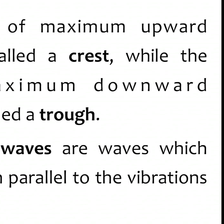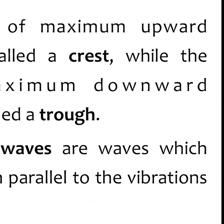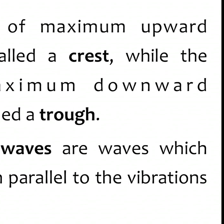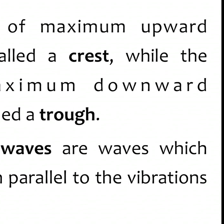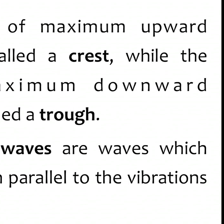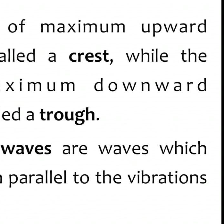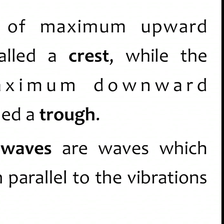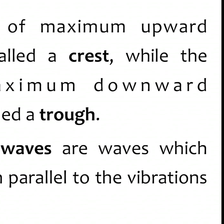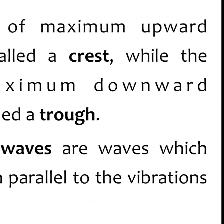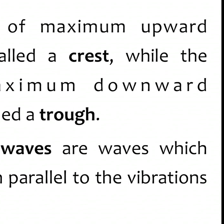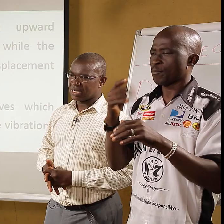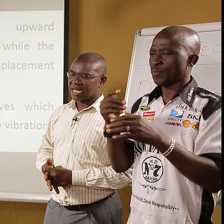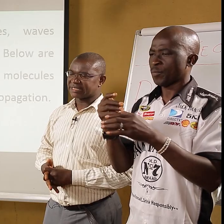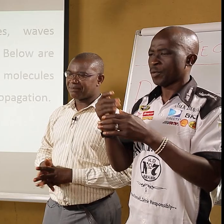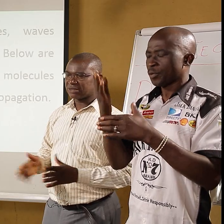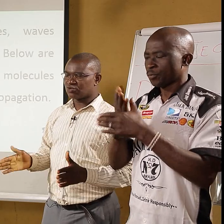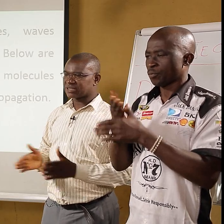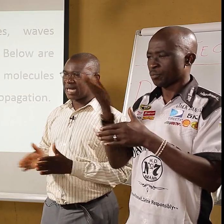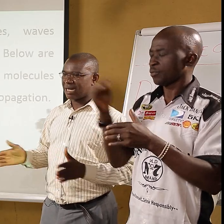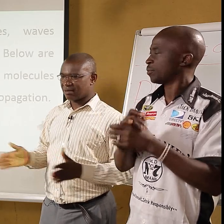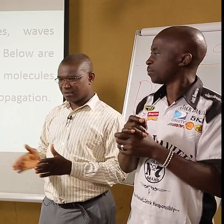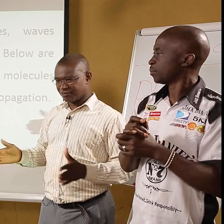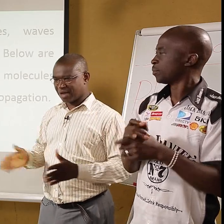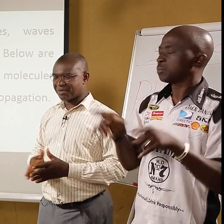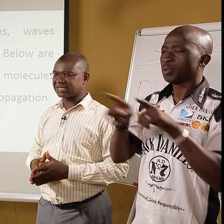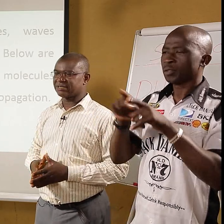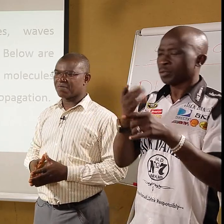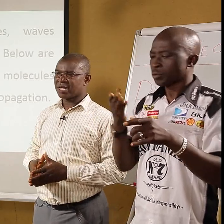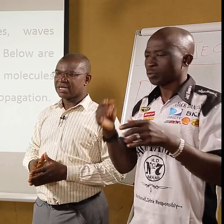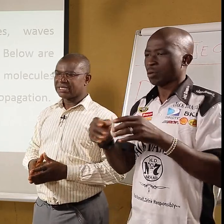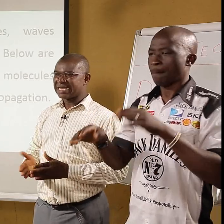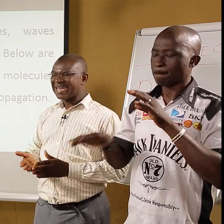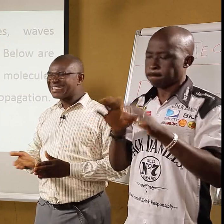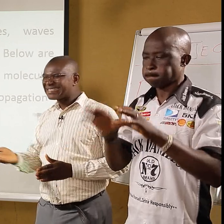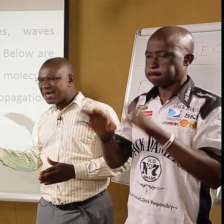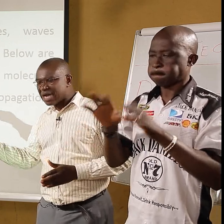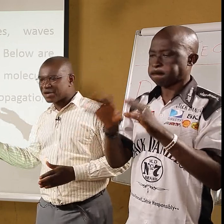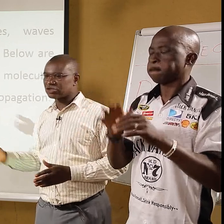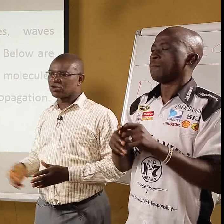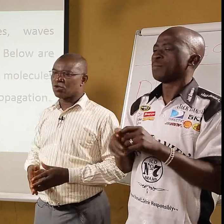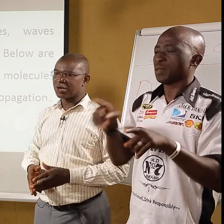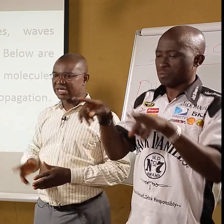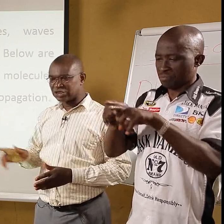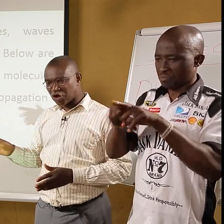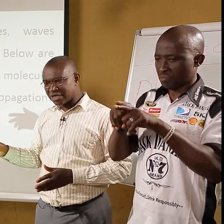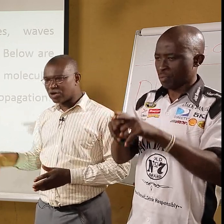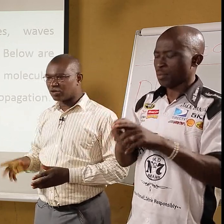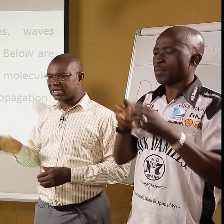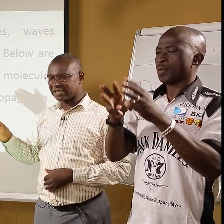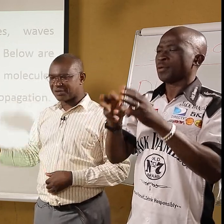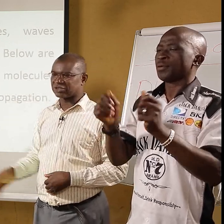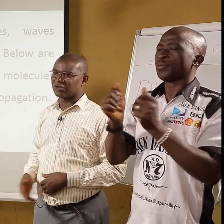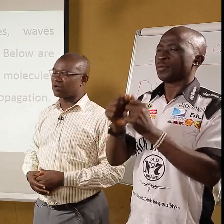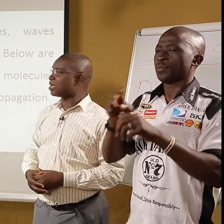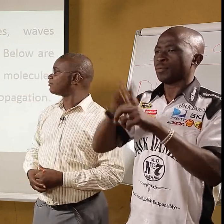the particles of the medium. As the particles are vibrating, they are in the same direction with the journey or